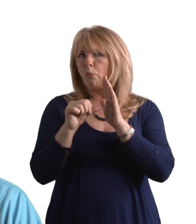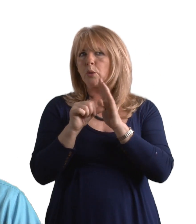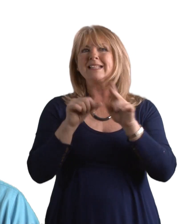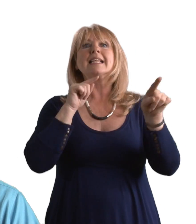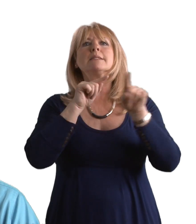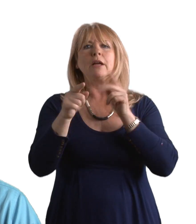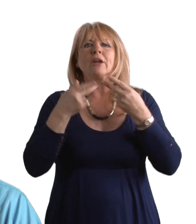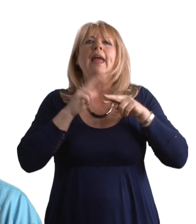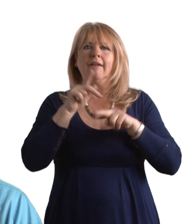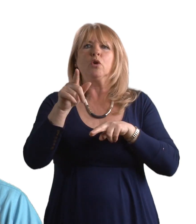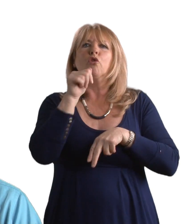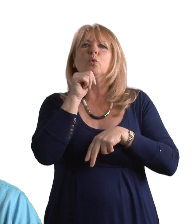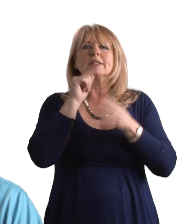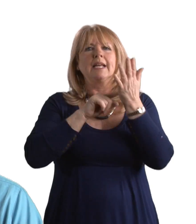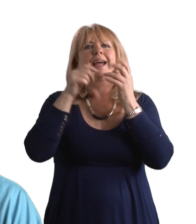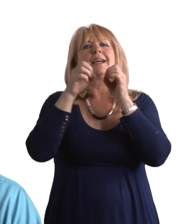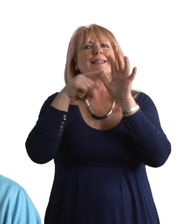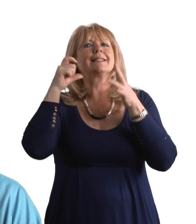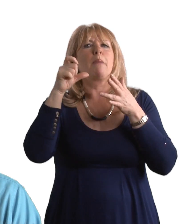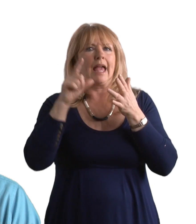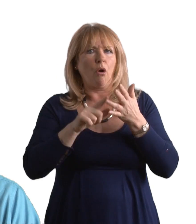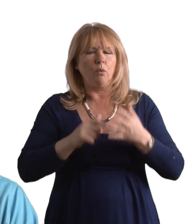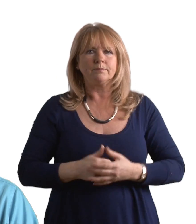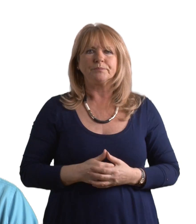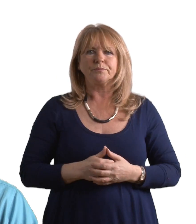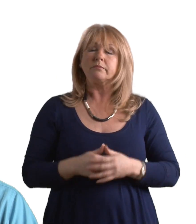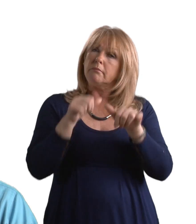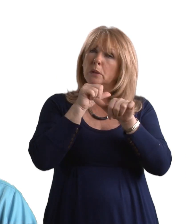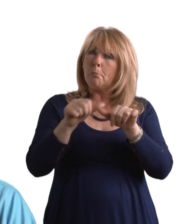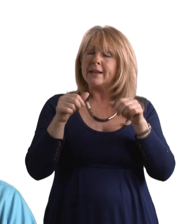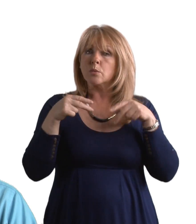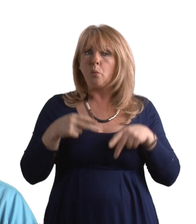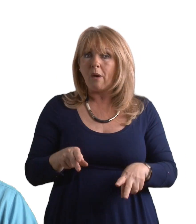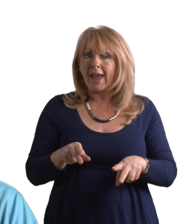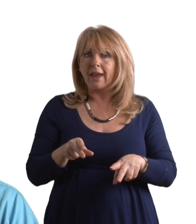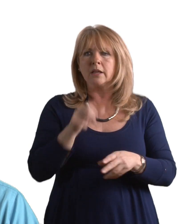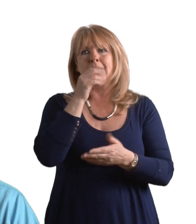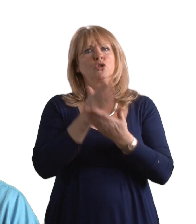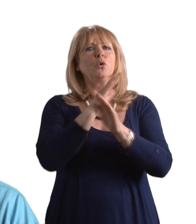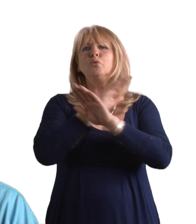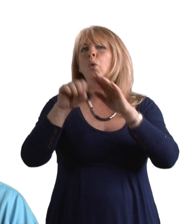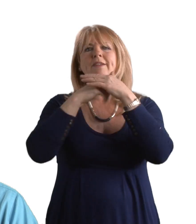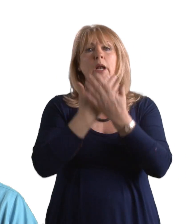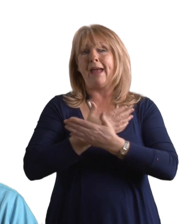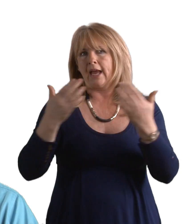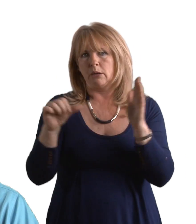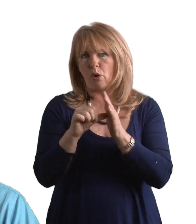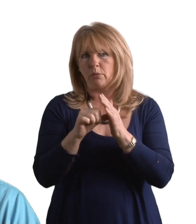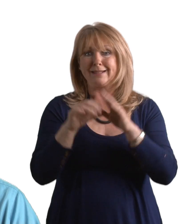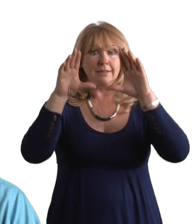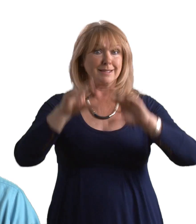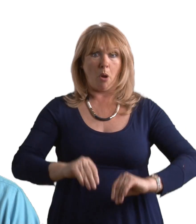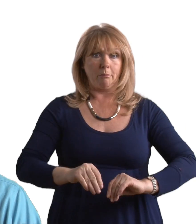don't develop any problems is to stop using tobacco. Your dentist will be in the best position to check your mouth for any possible signs of oral